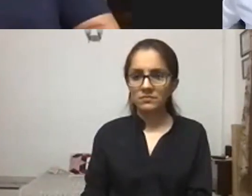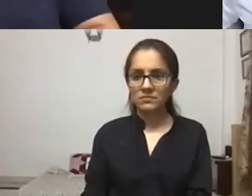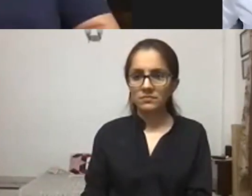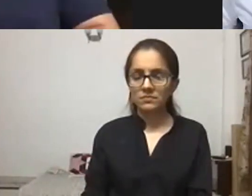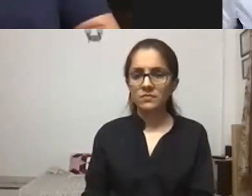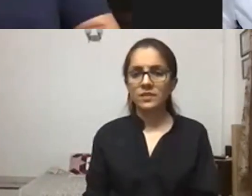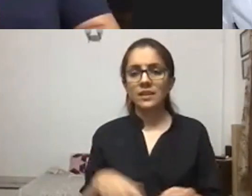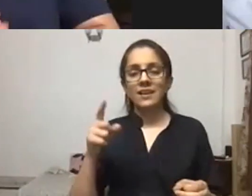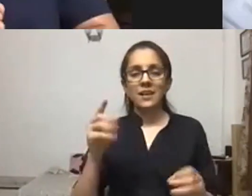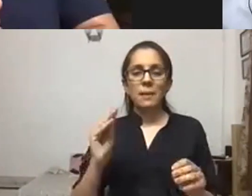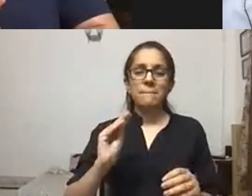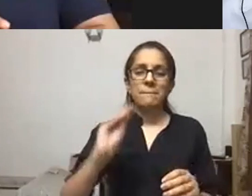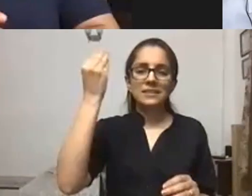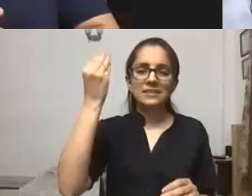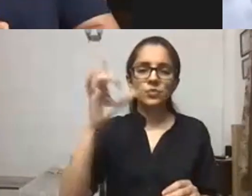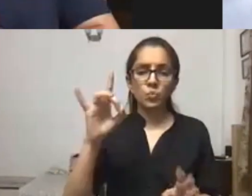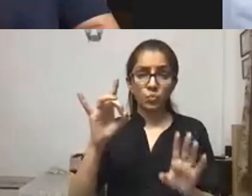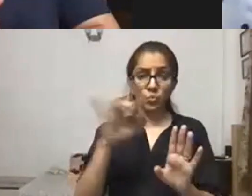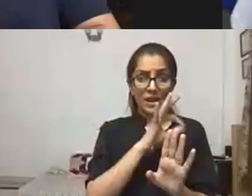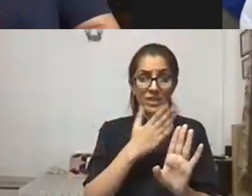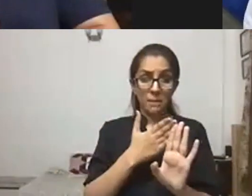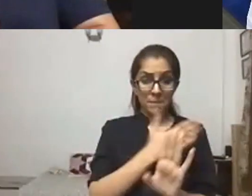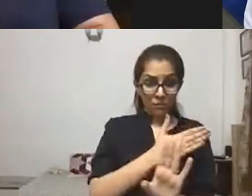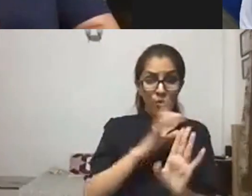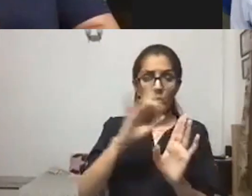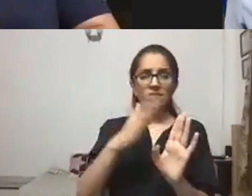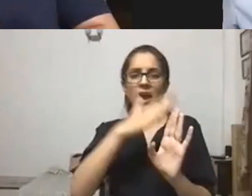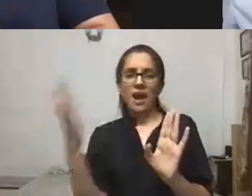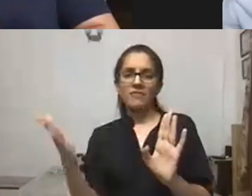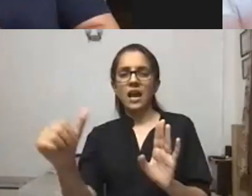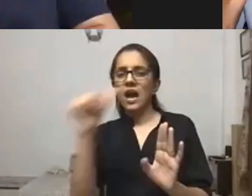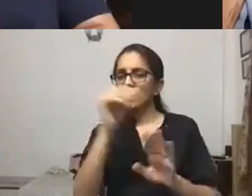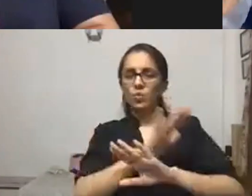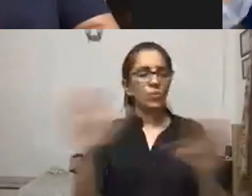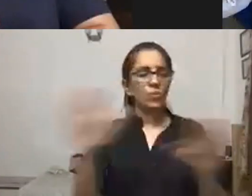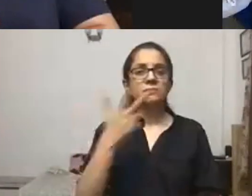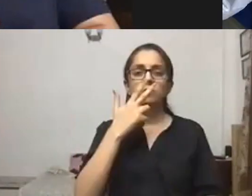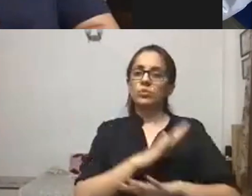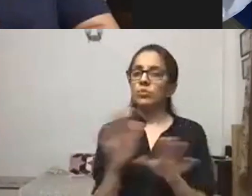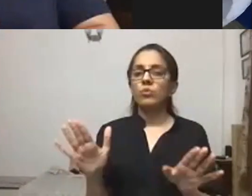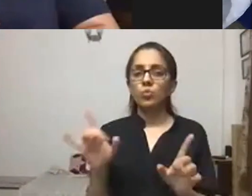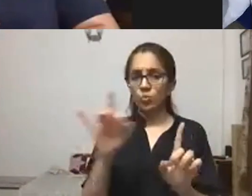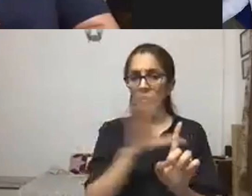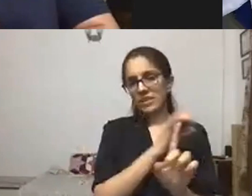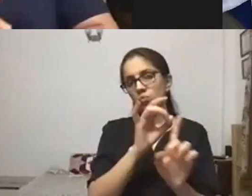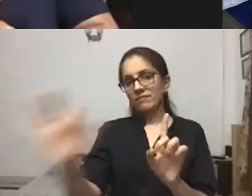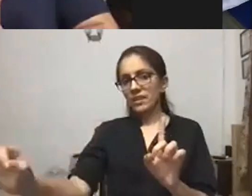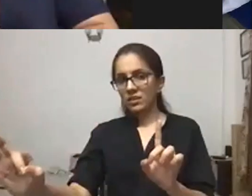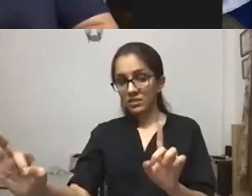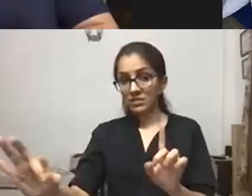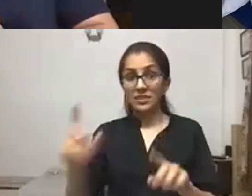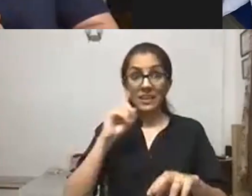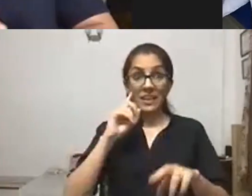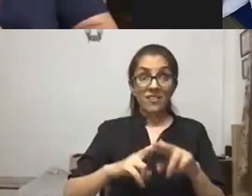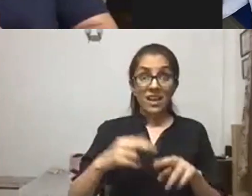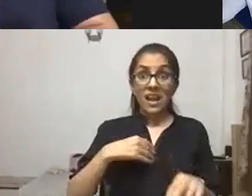So see, ideally 1 week before and after your vaccination, you should not have alcohol and smoking. But in case you've had